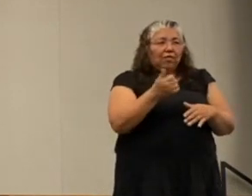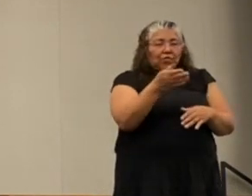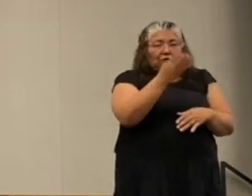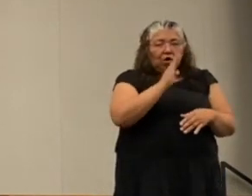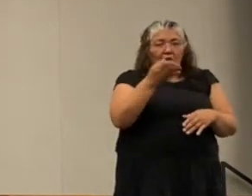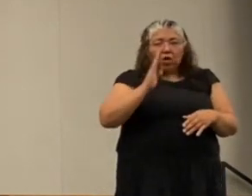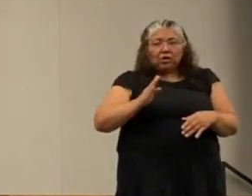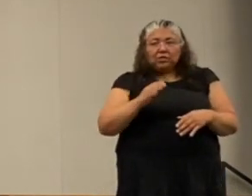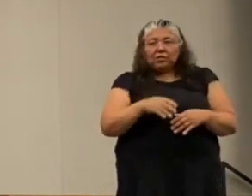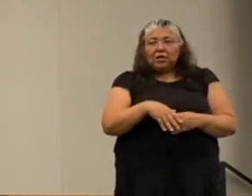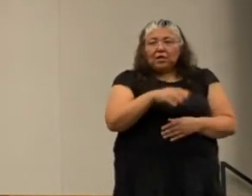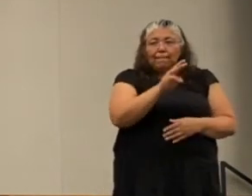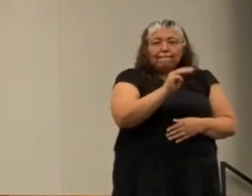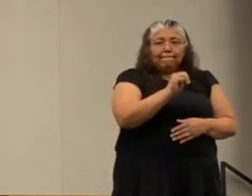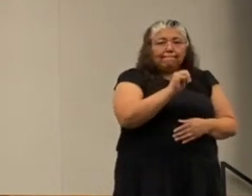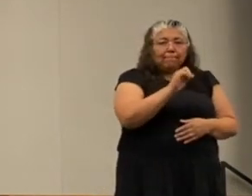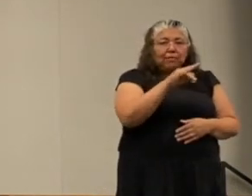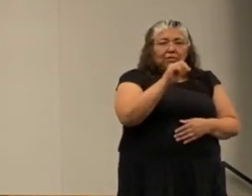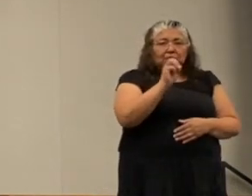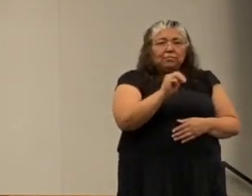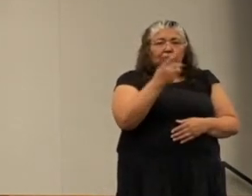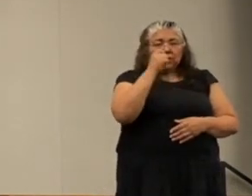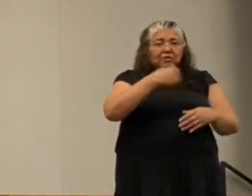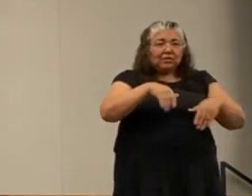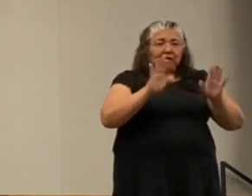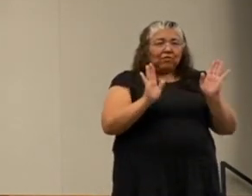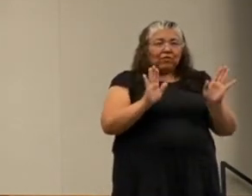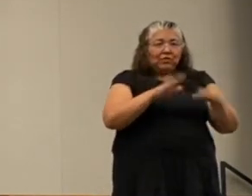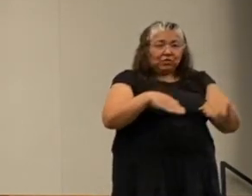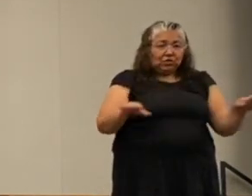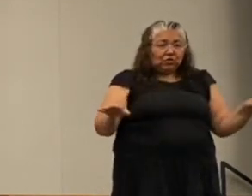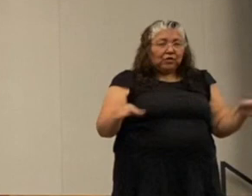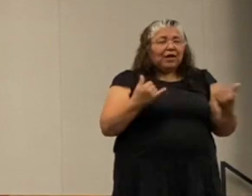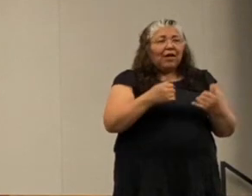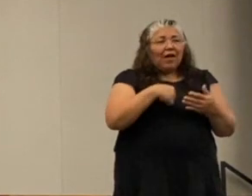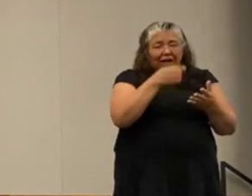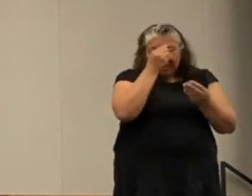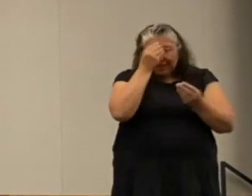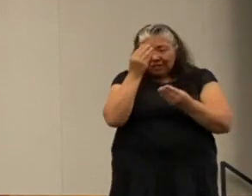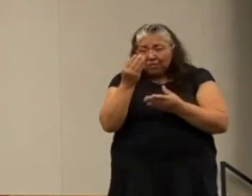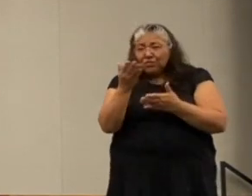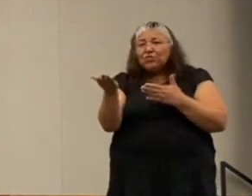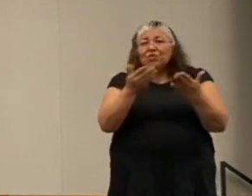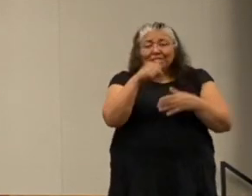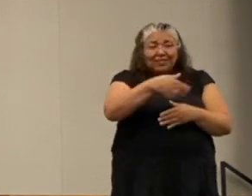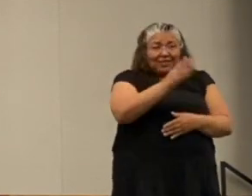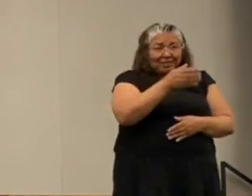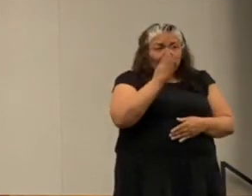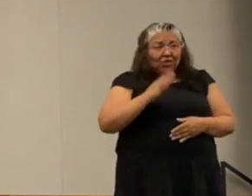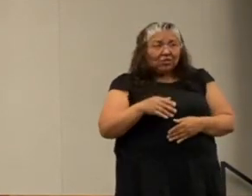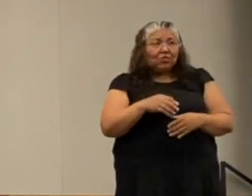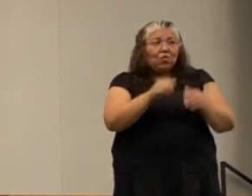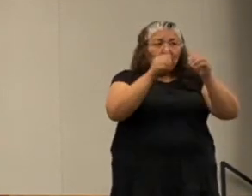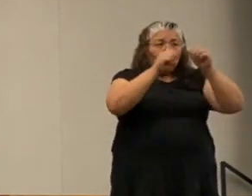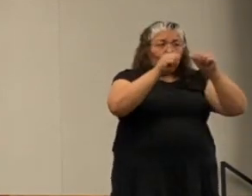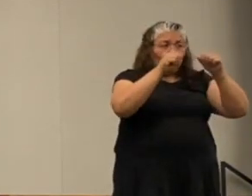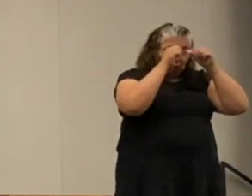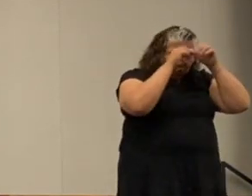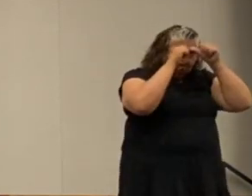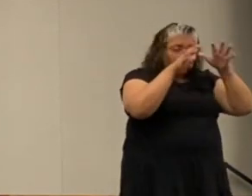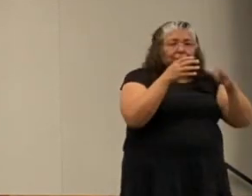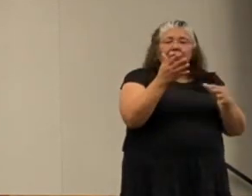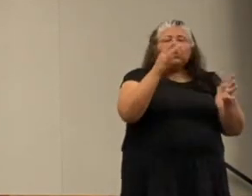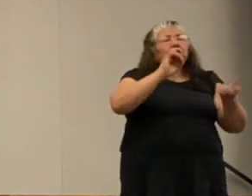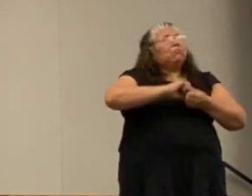and Milcom in particular, right, because of sacrifice of children. Now, I tell you, serving those gods, worshiping those gods, that's a